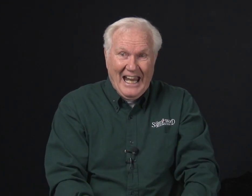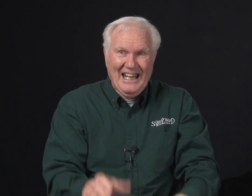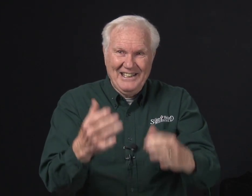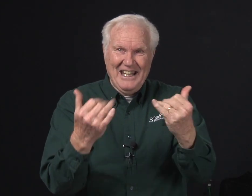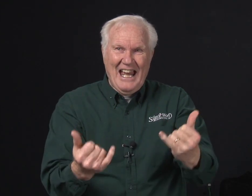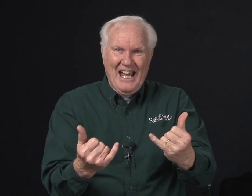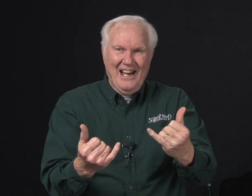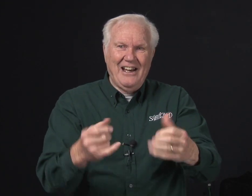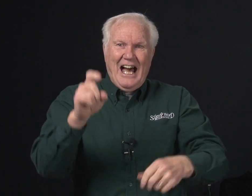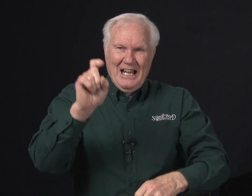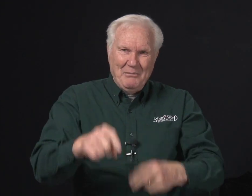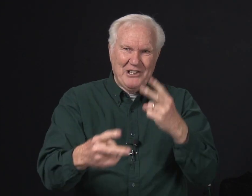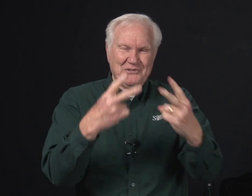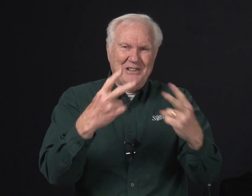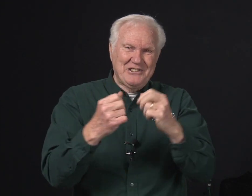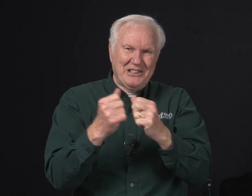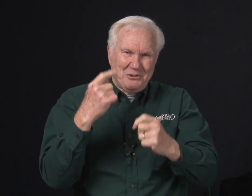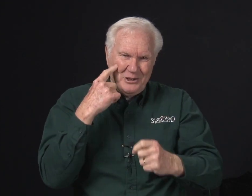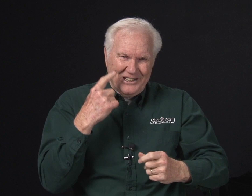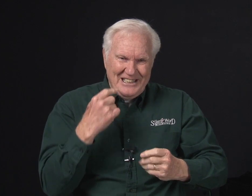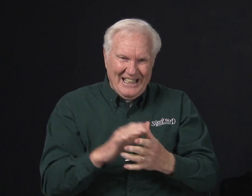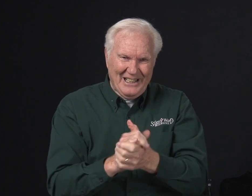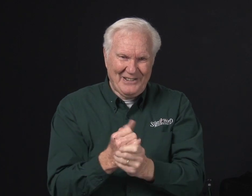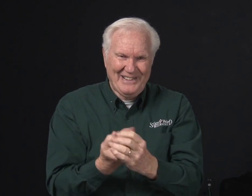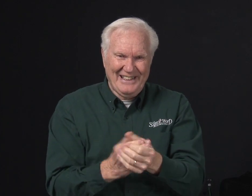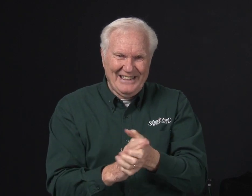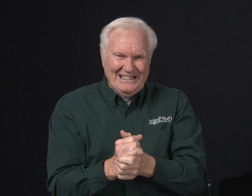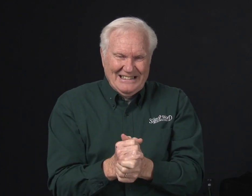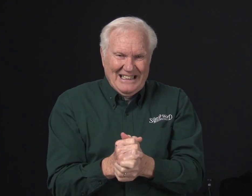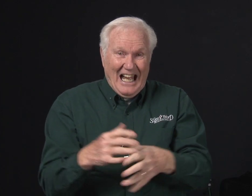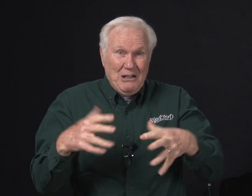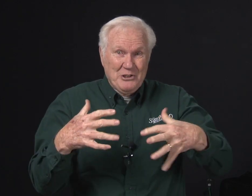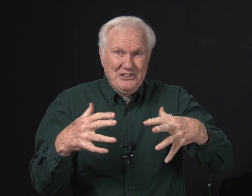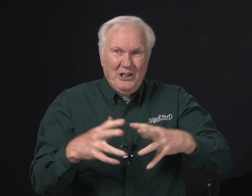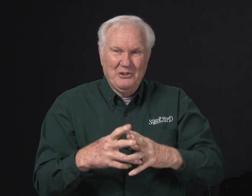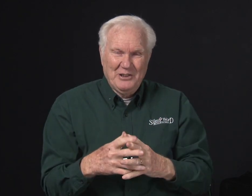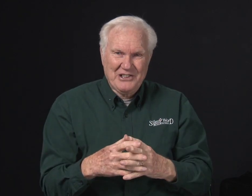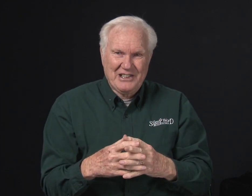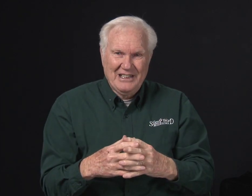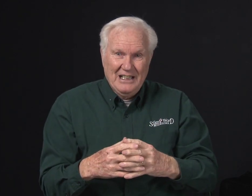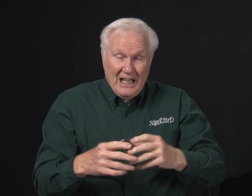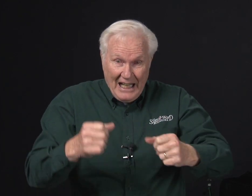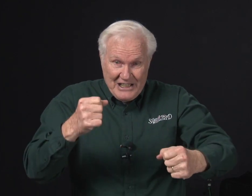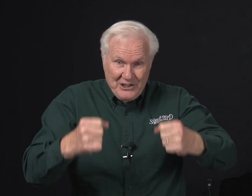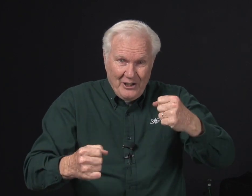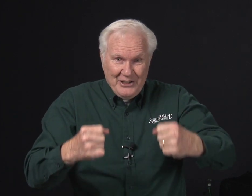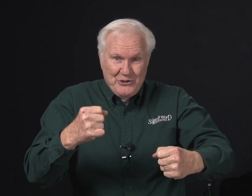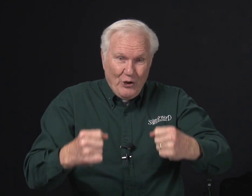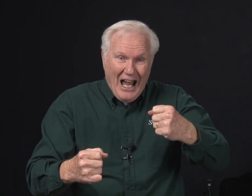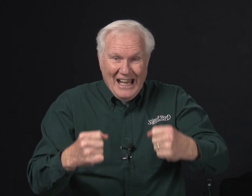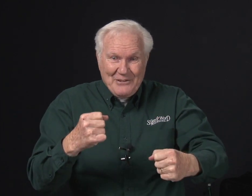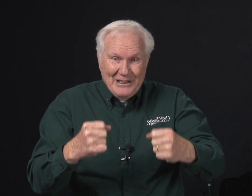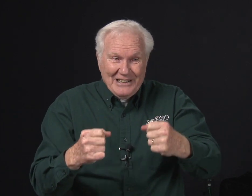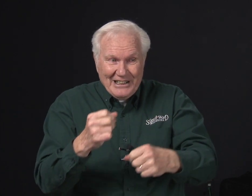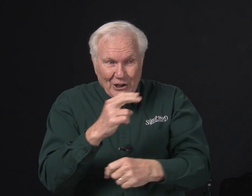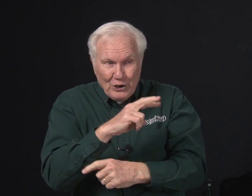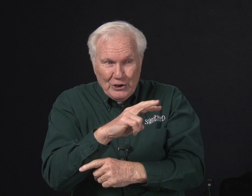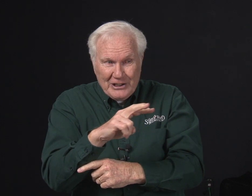And now I must visit with the deaf. I was nervous. I started driving and